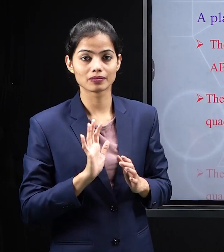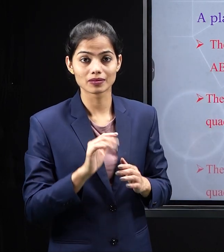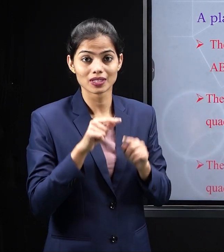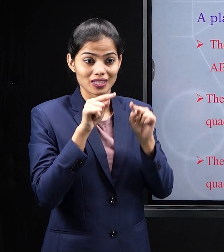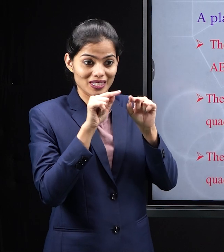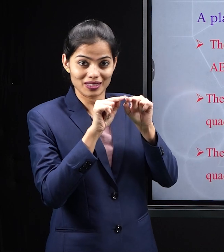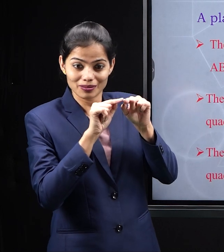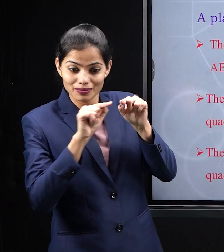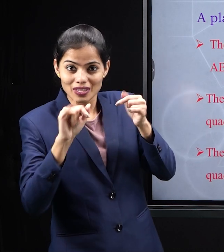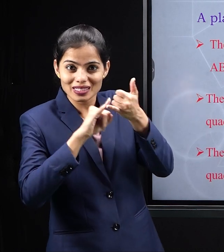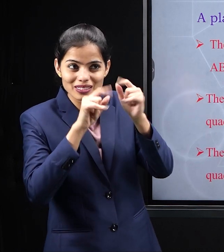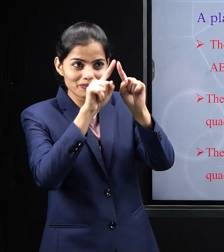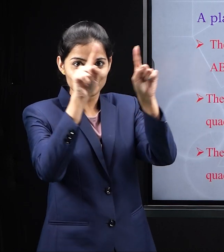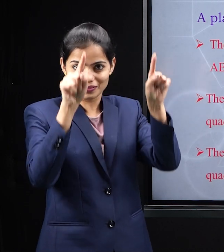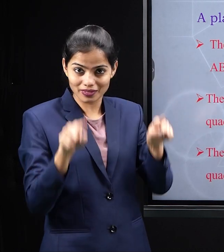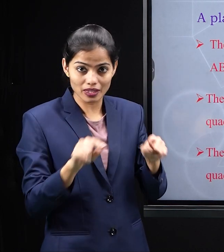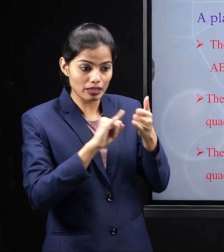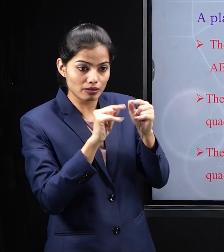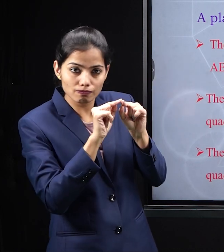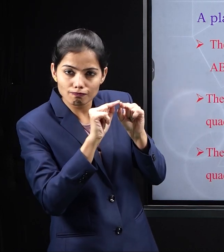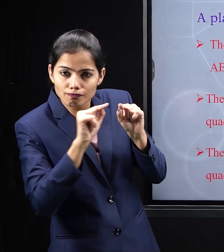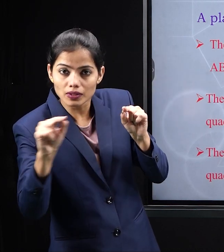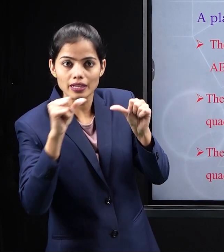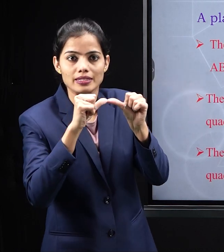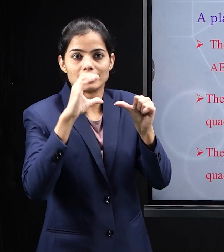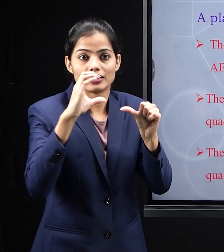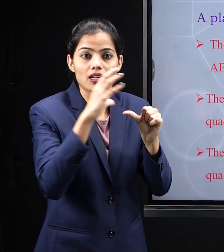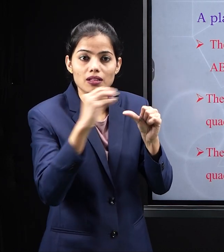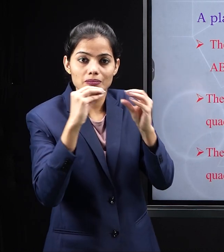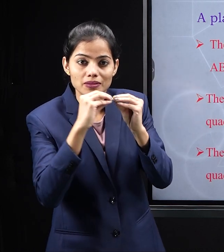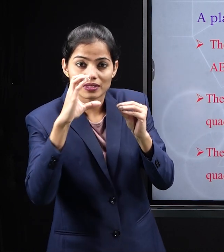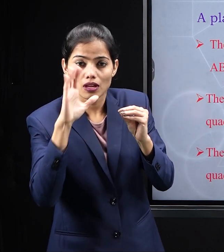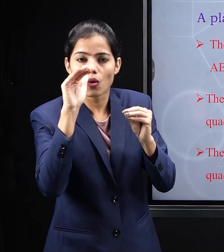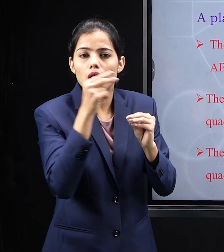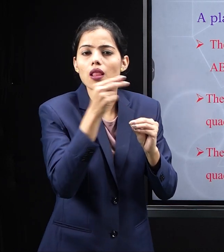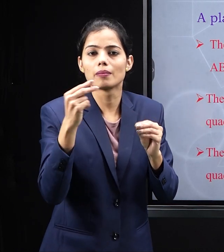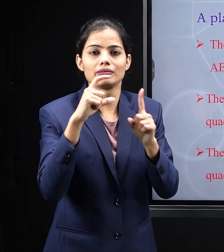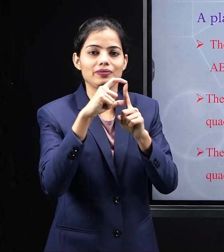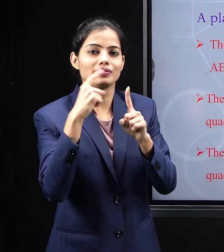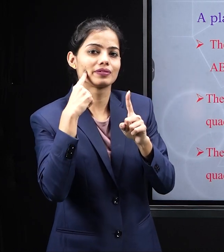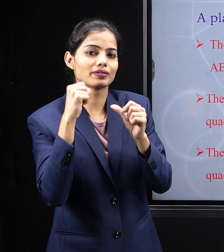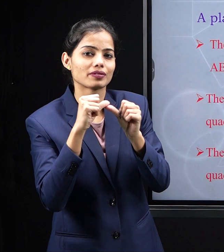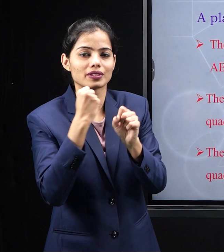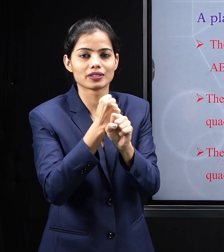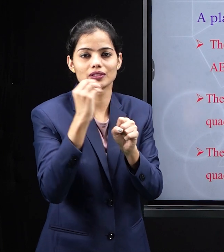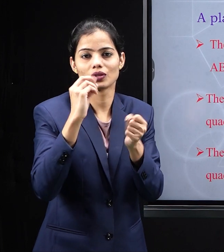The line segments AC and BD are called the diagonals of quadrilateral ABCD.